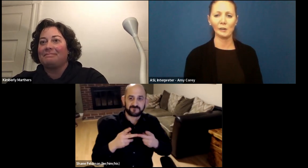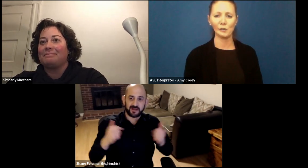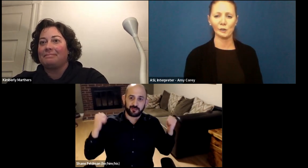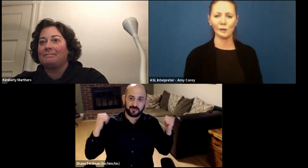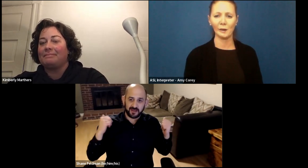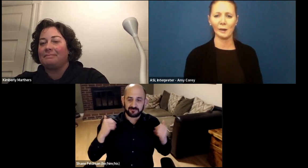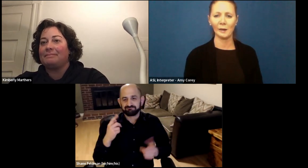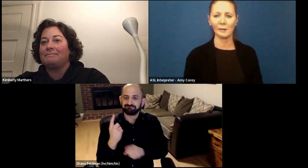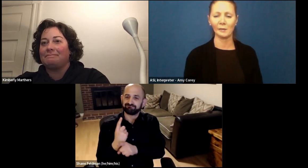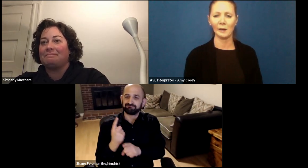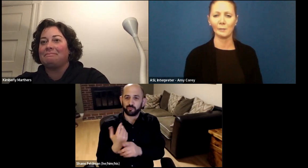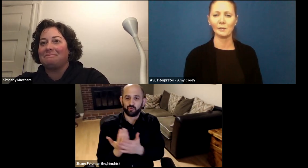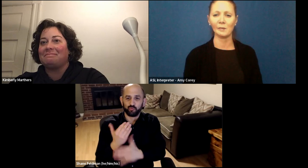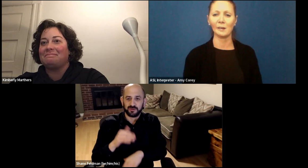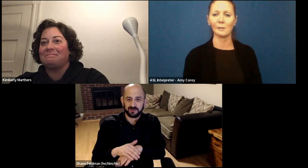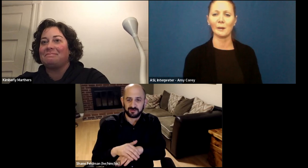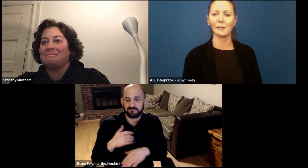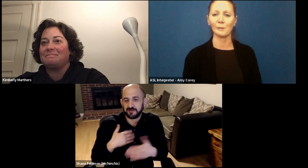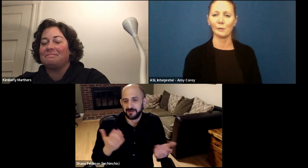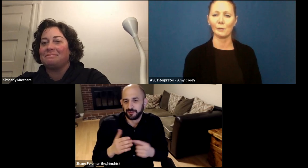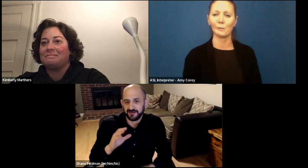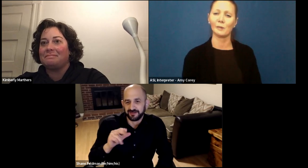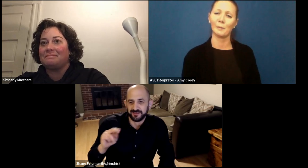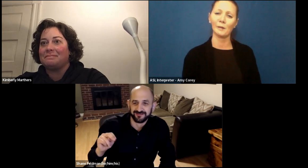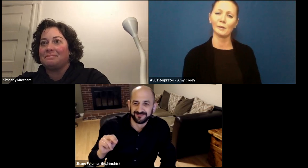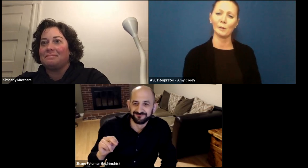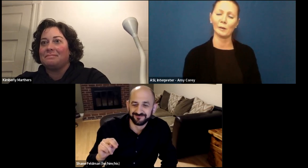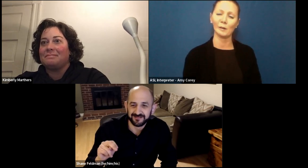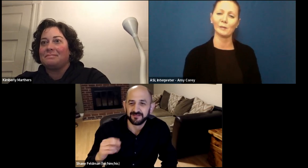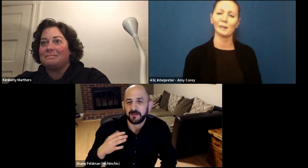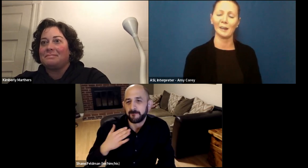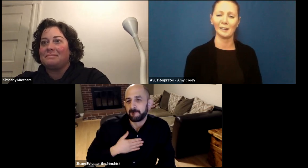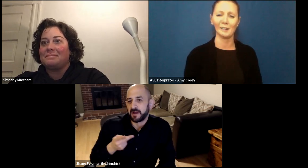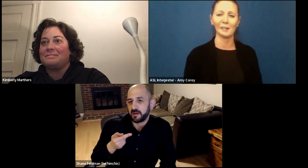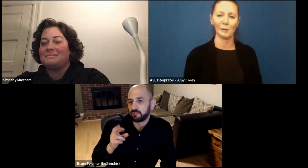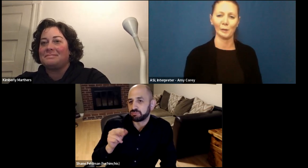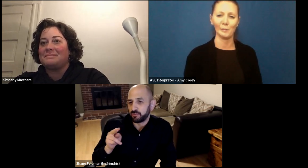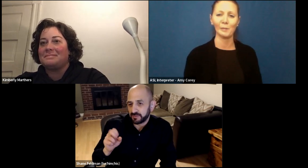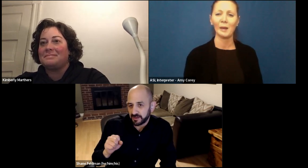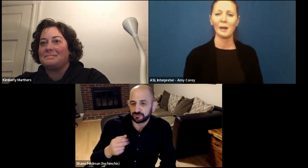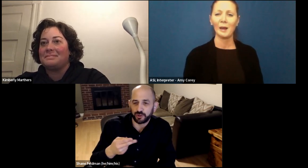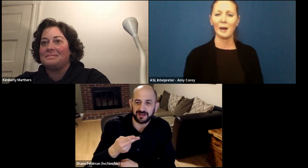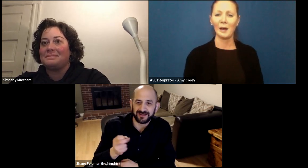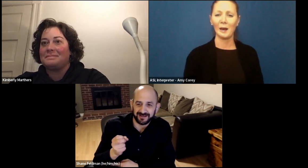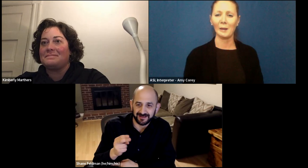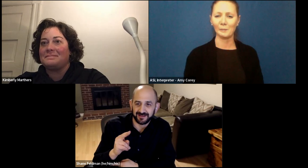black shirt, and I'm sitting in my living room, typical New England, Connecticut living room.